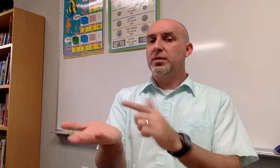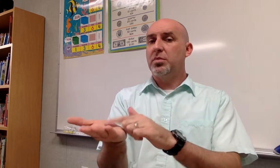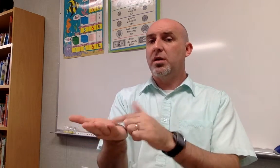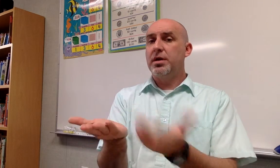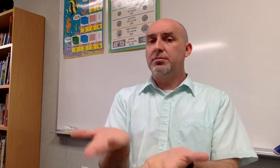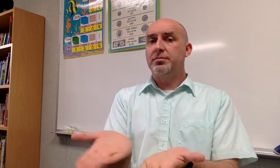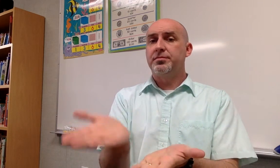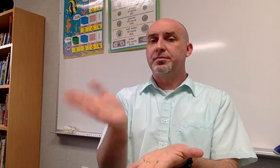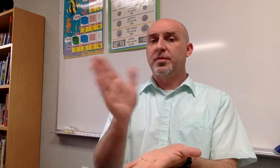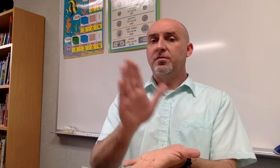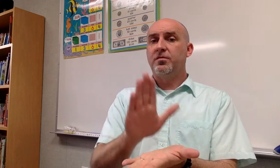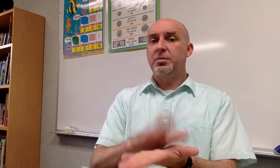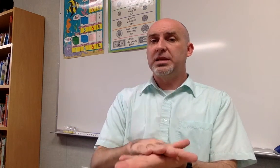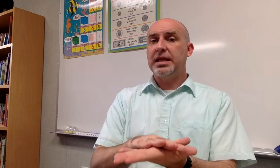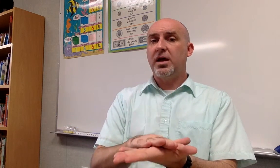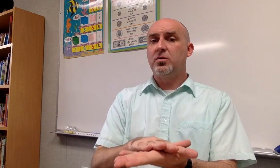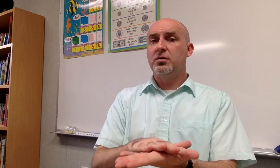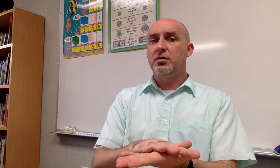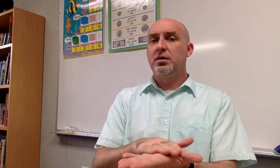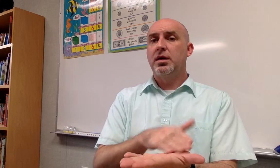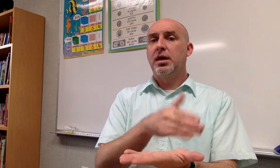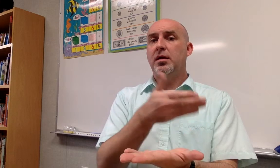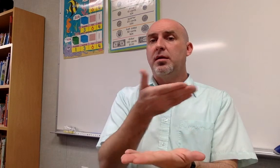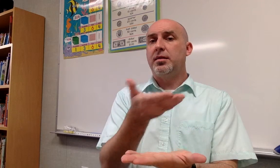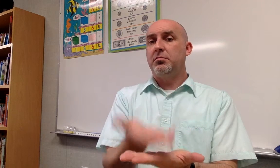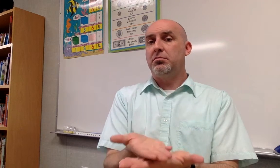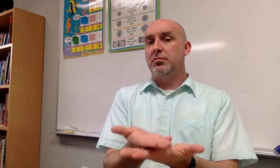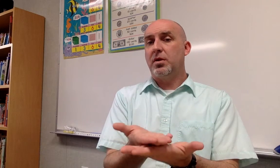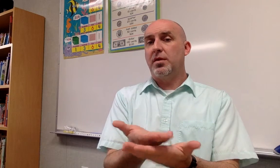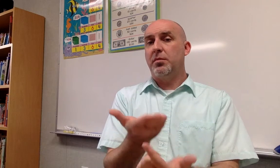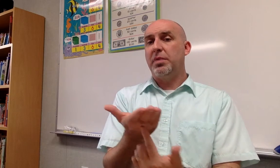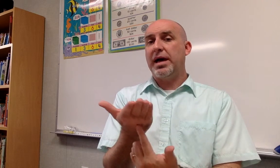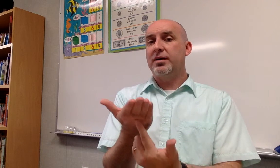palm up, flip it down, and then on the back of the